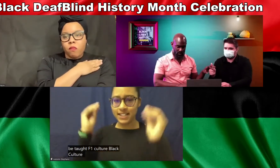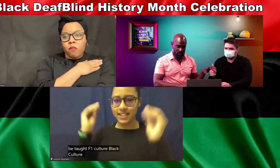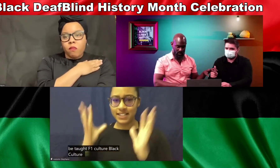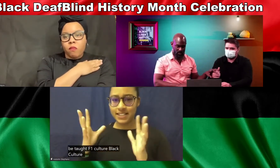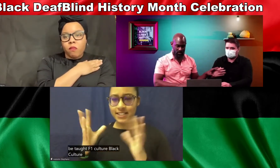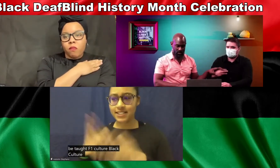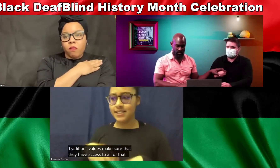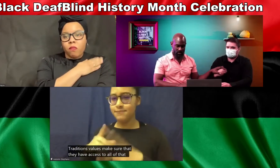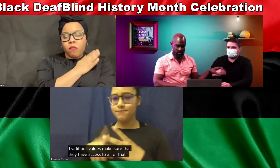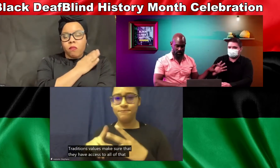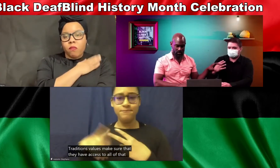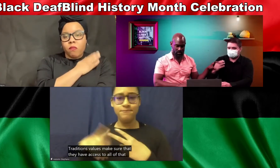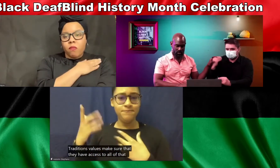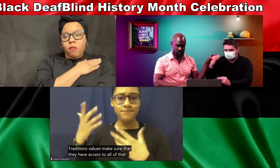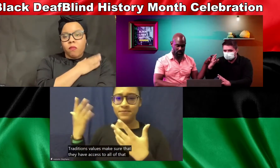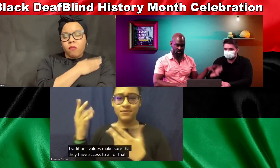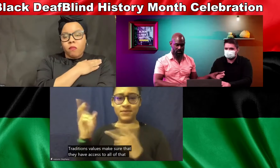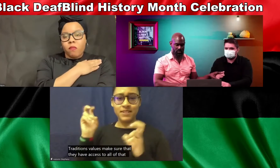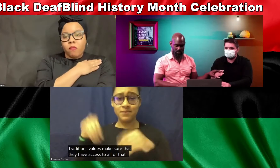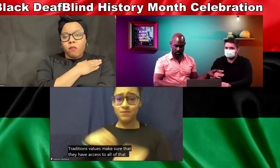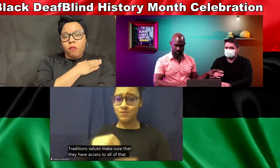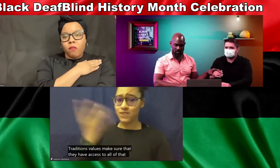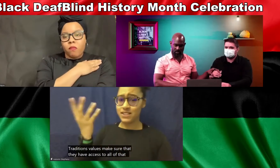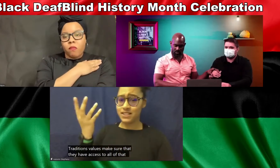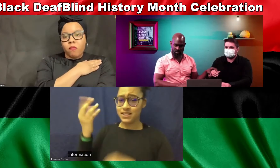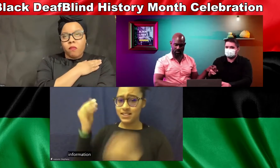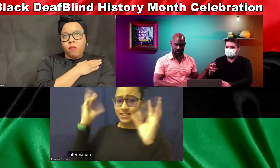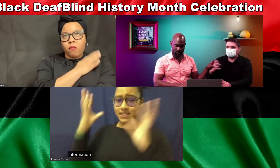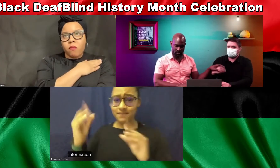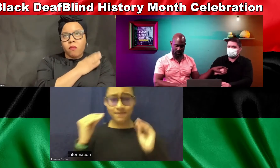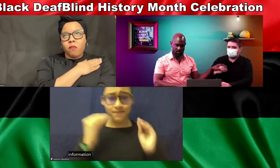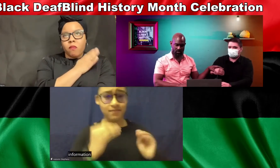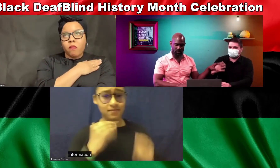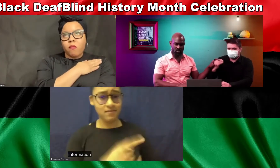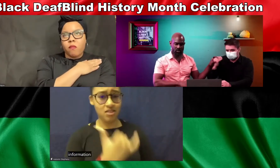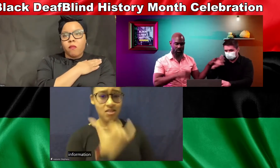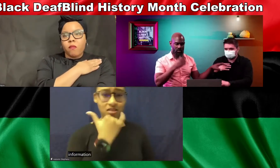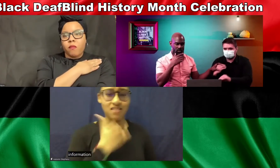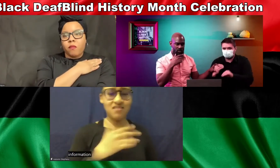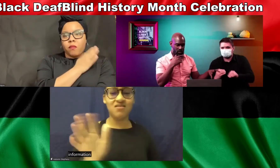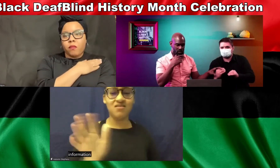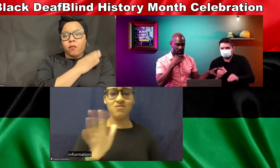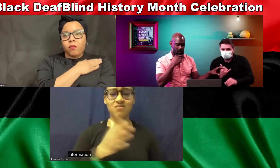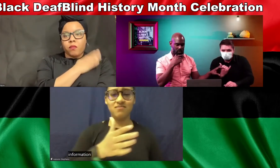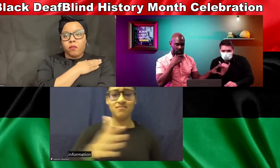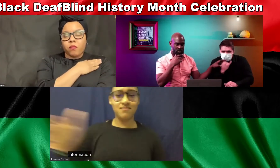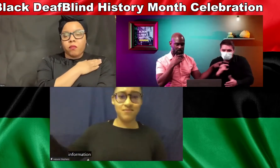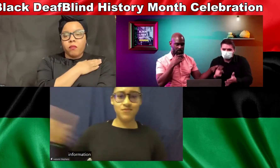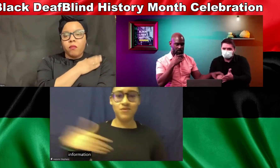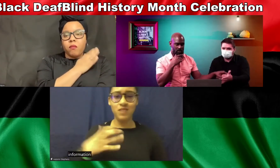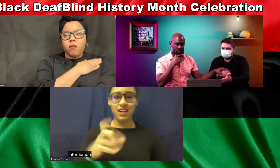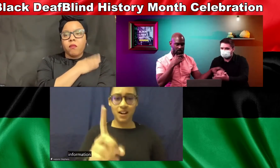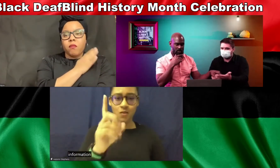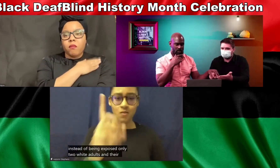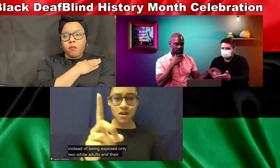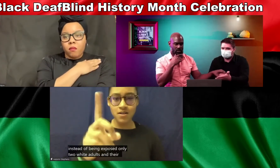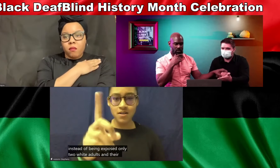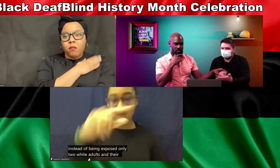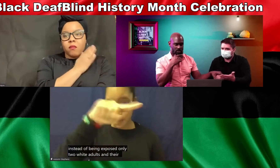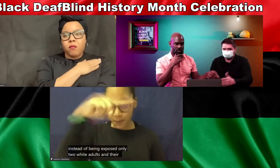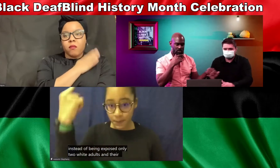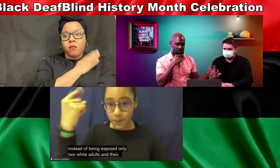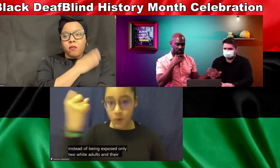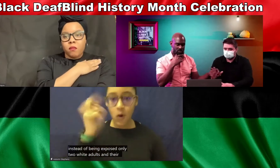information instead of be exposed only to white adults and their culture and background